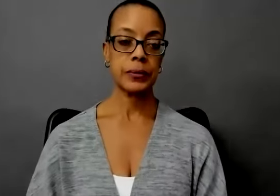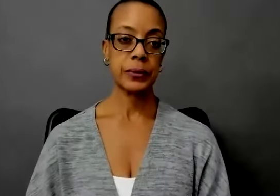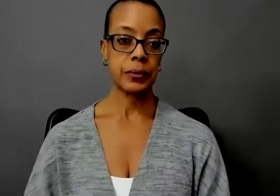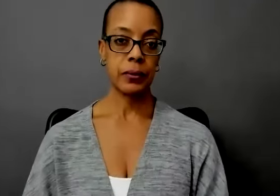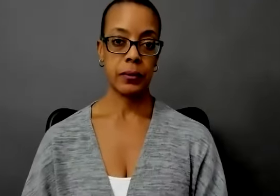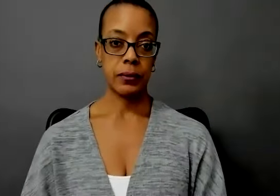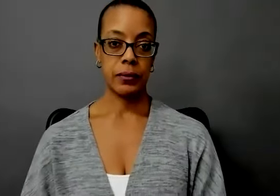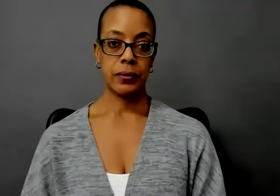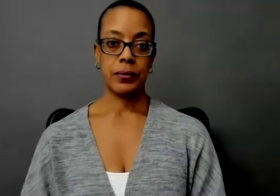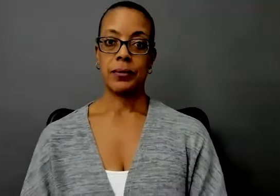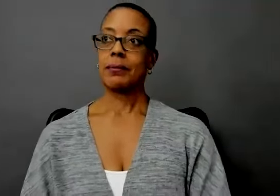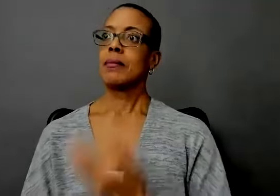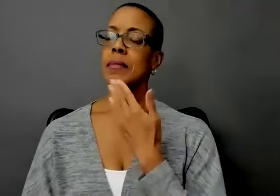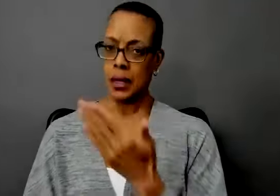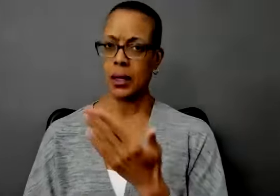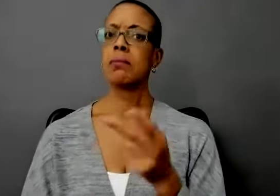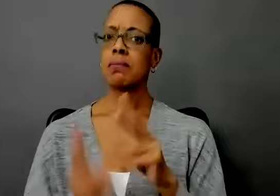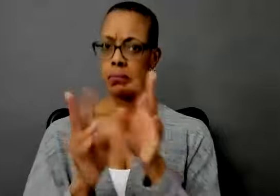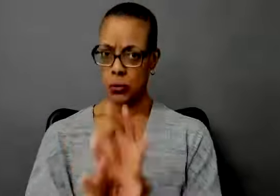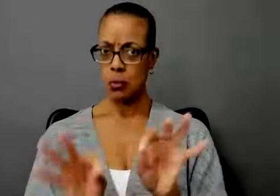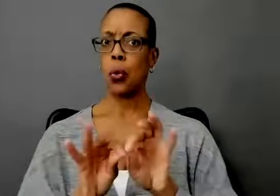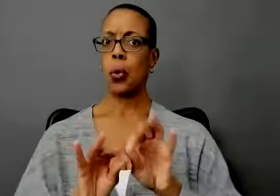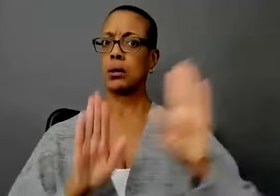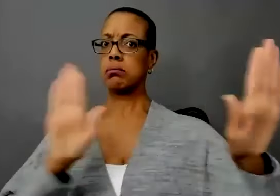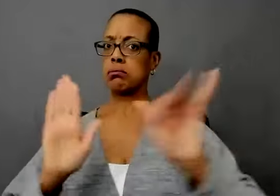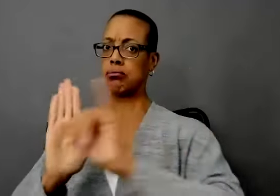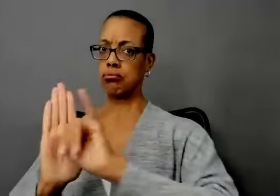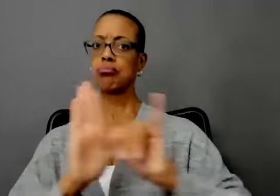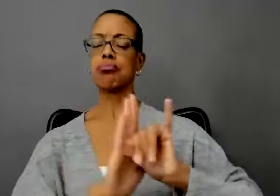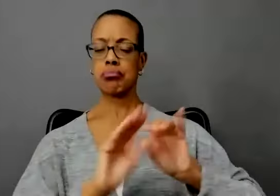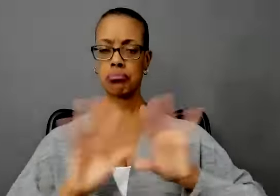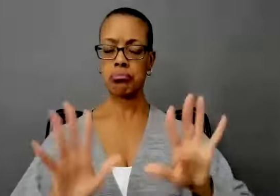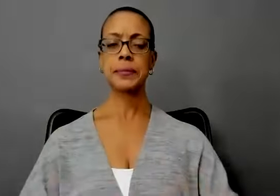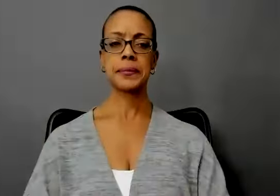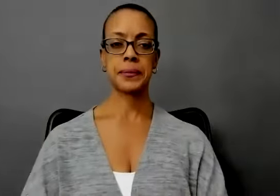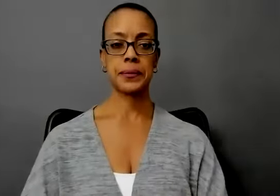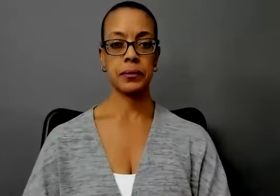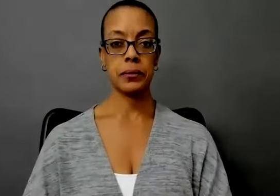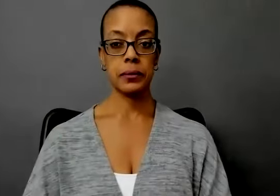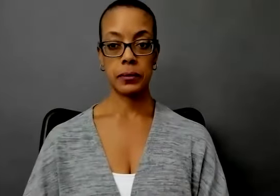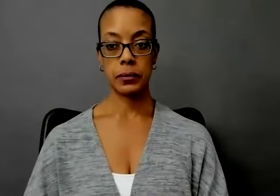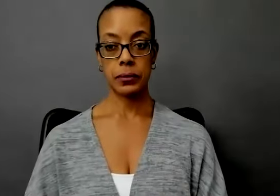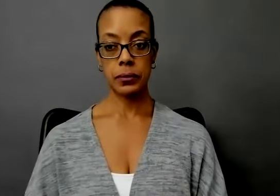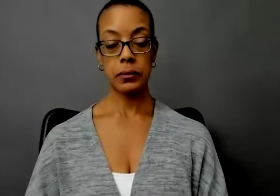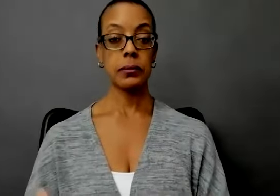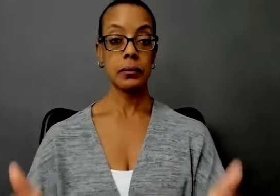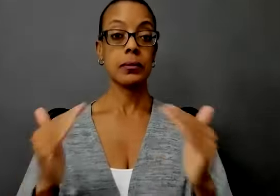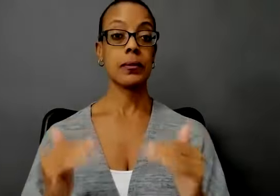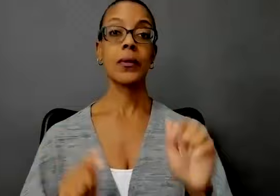Thanks, Marilyn. I think it's really important to be able to make that distinction and clarify. I think people really appreciated the way that you were able to